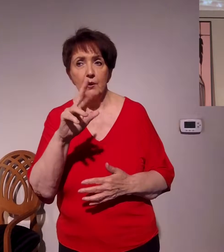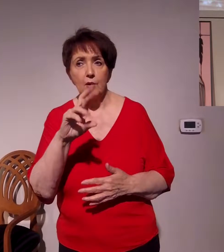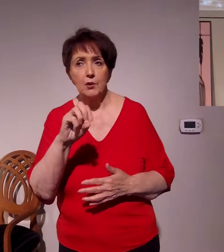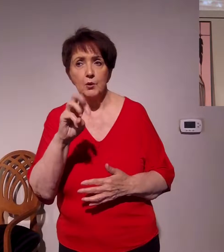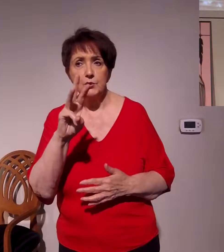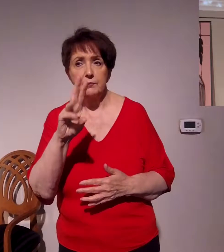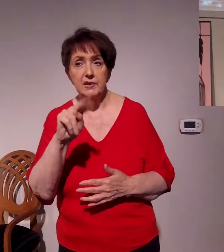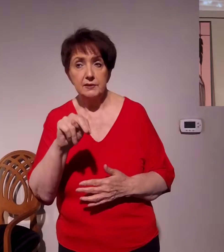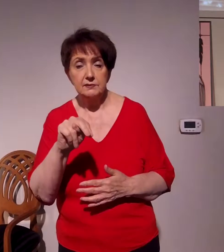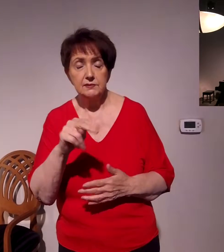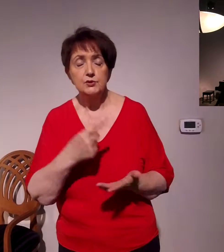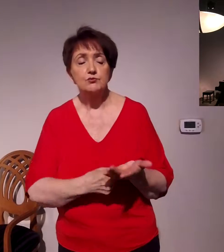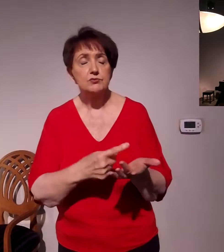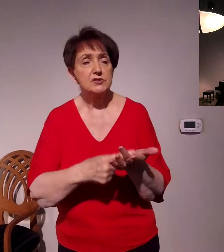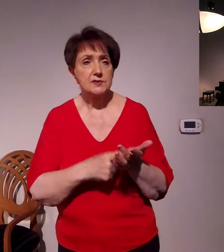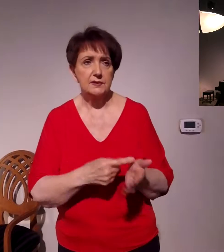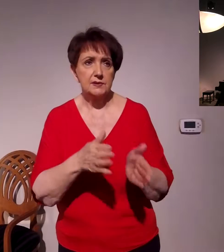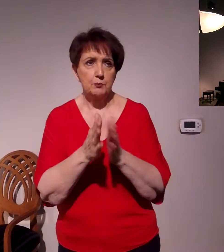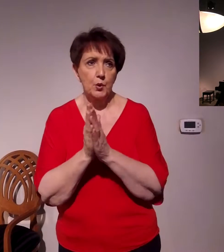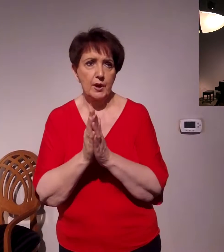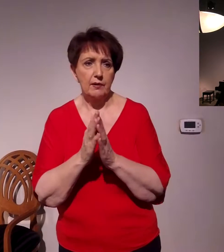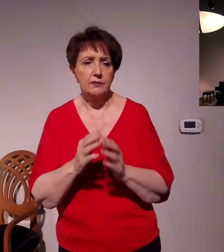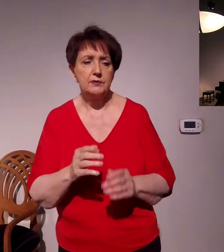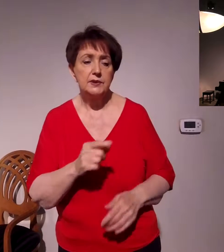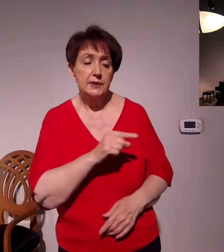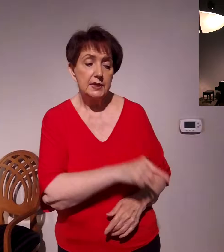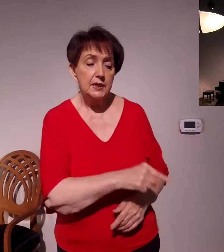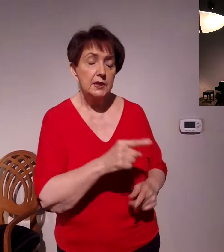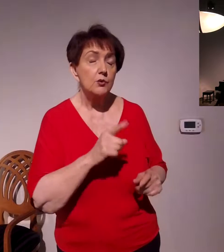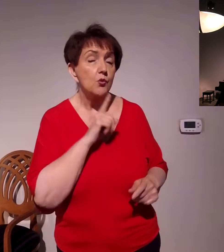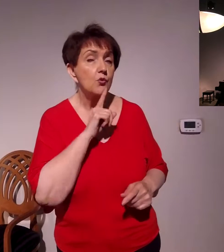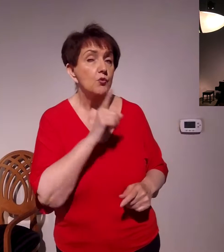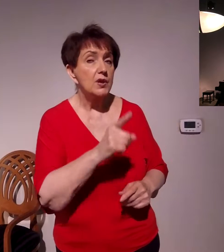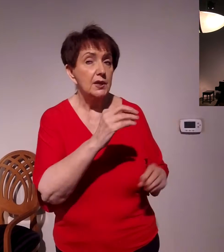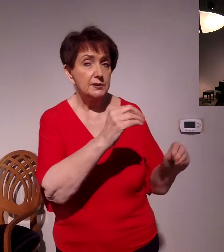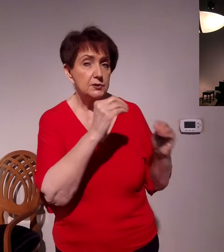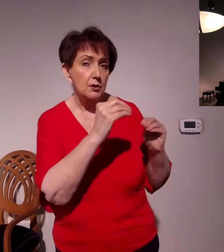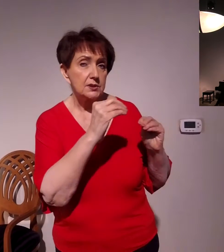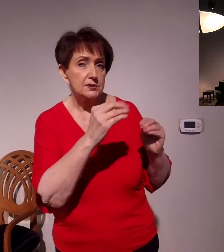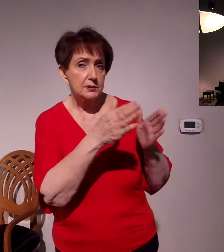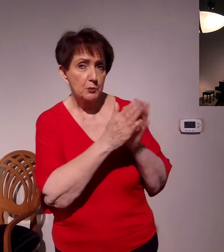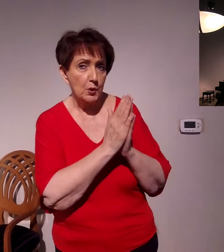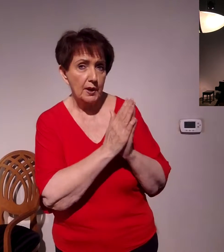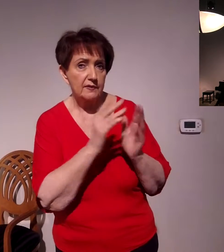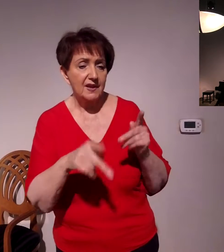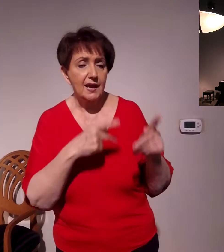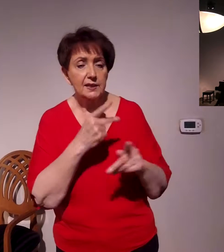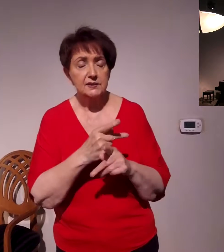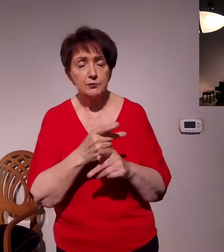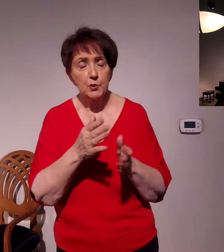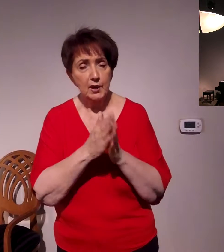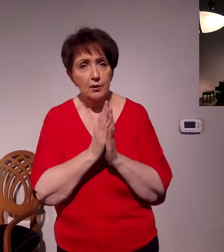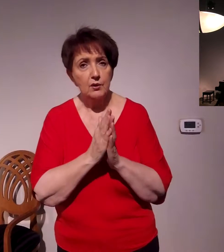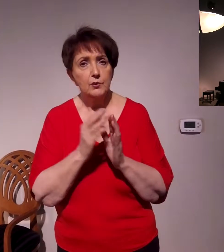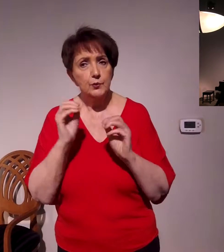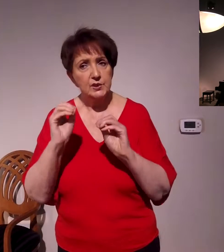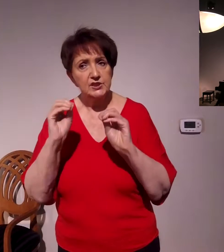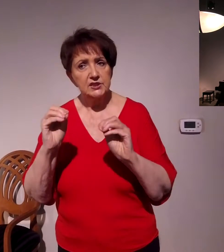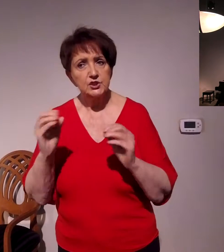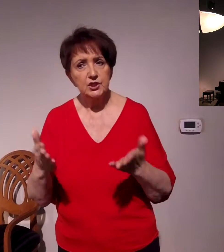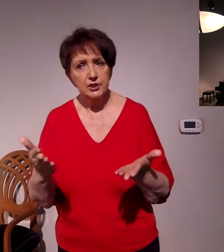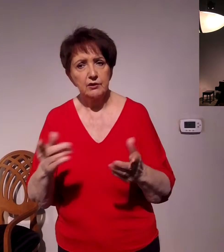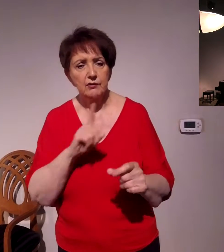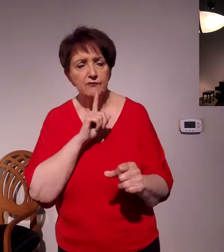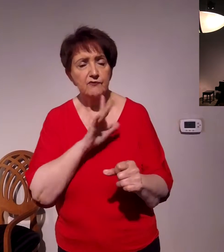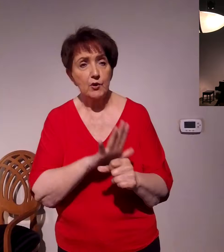know, Jesus really taught us how to pray, and it's the type of prayer that we teach here. Affirmative